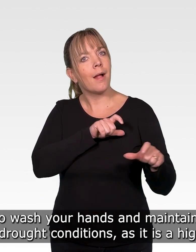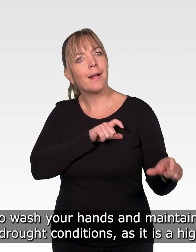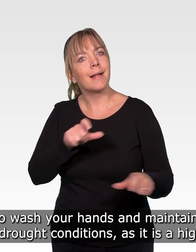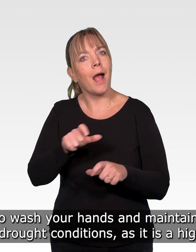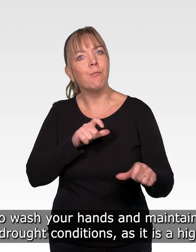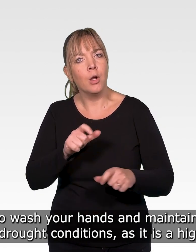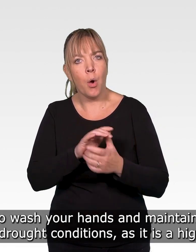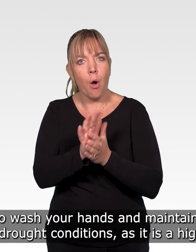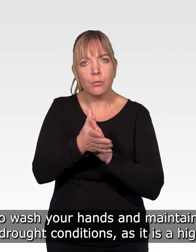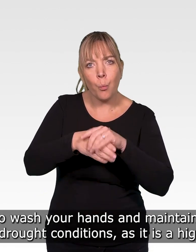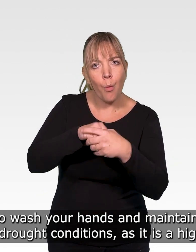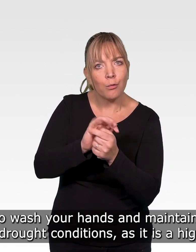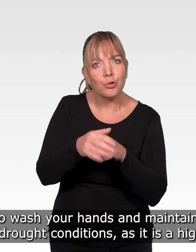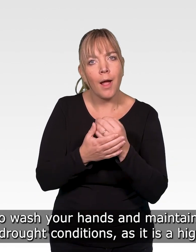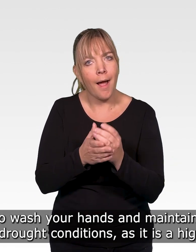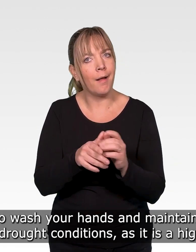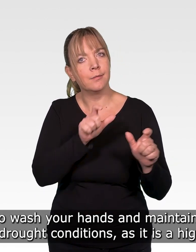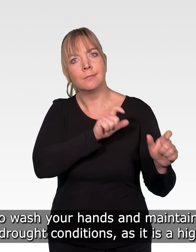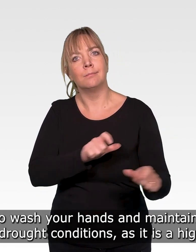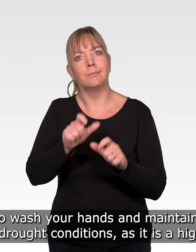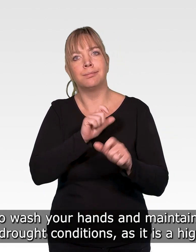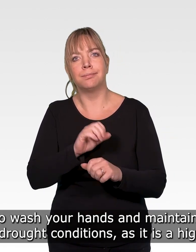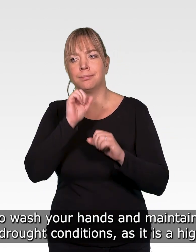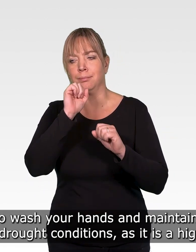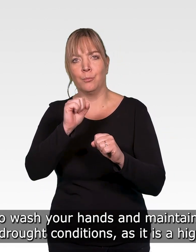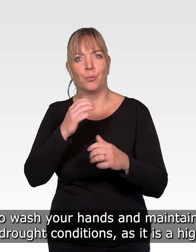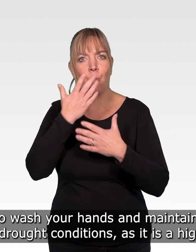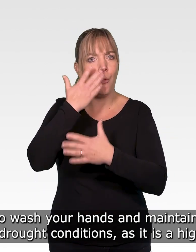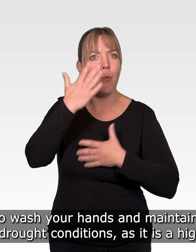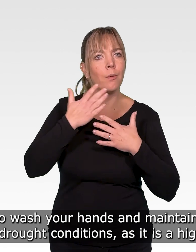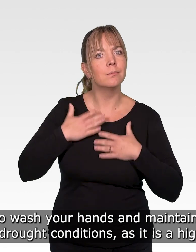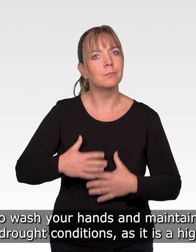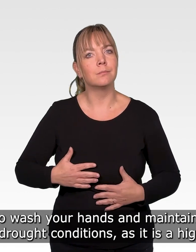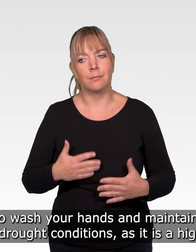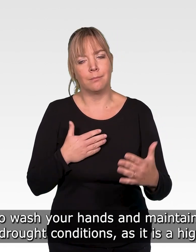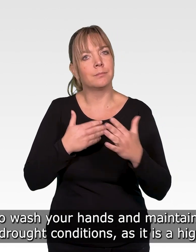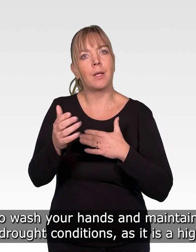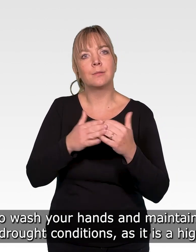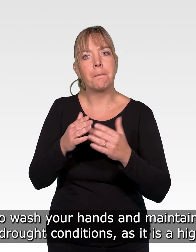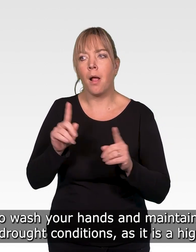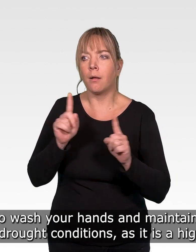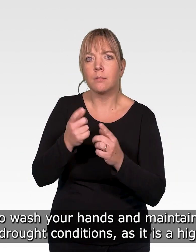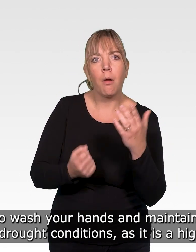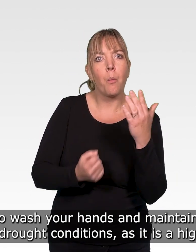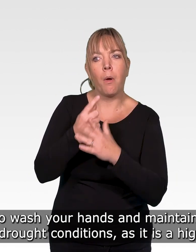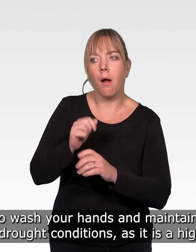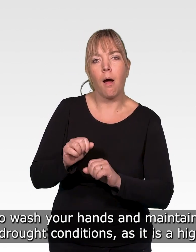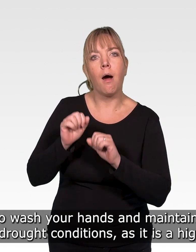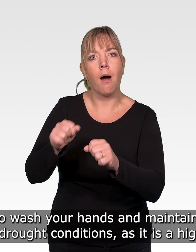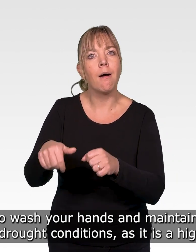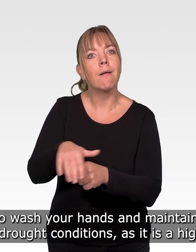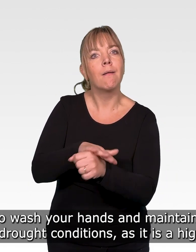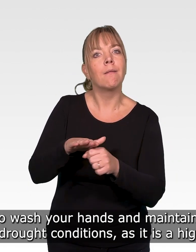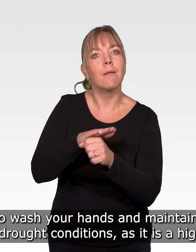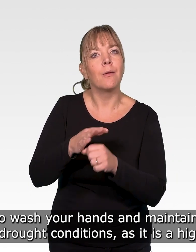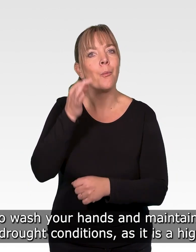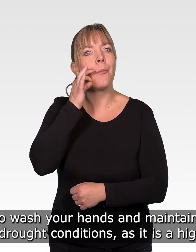Continue to wash your hands and maintain hygiene regardless of drought conditions, as it is a highly effective way to prevent the spread of